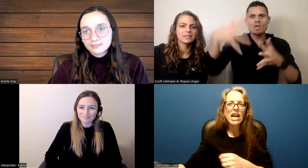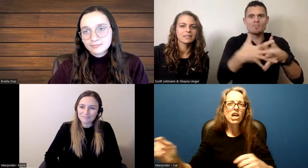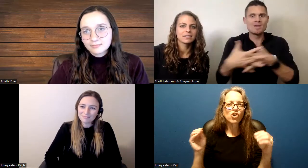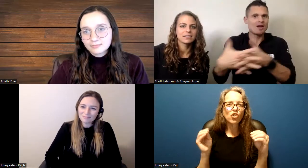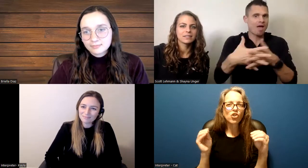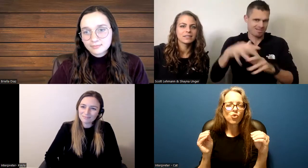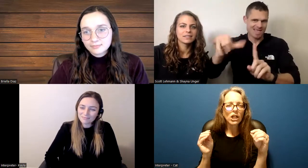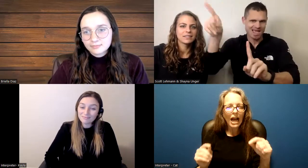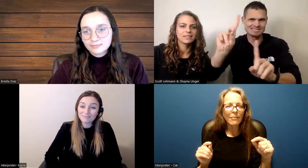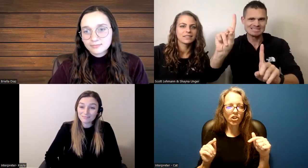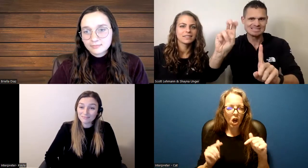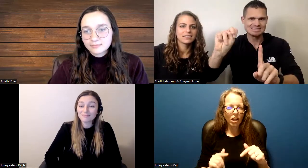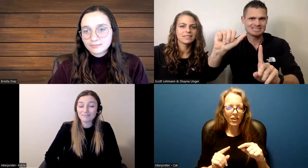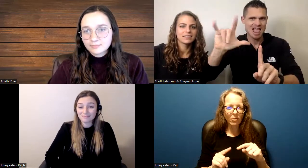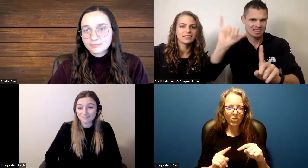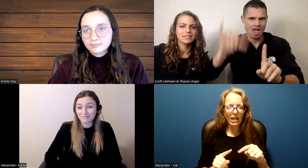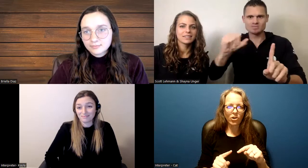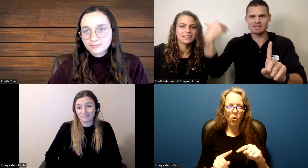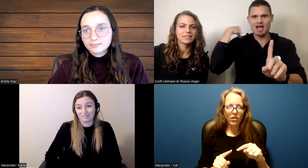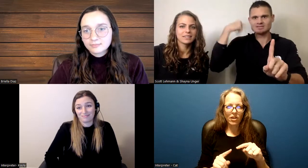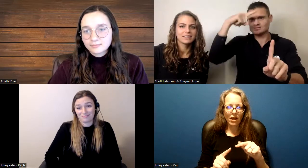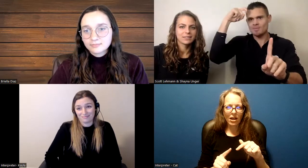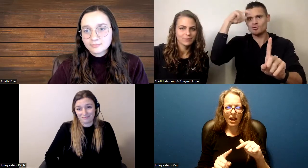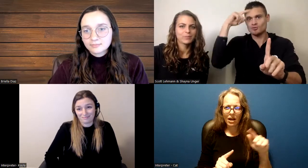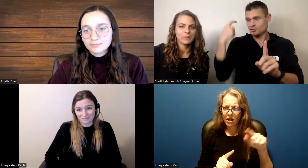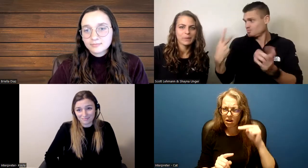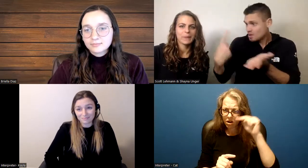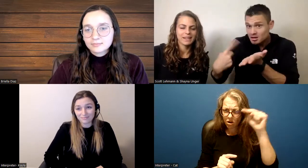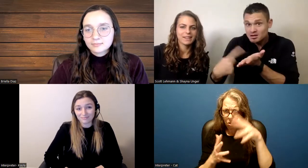try to climb the tallest mountain in North.